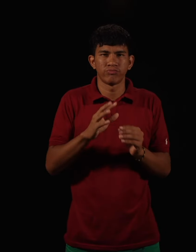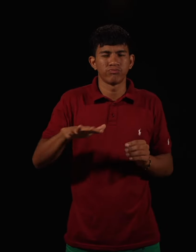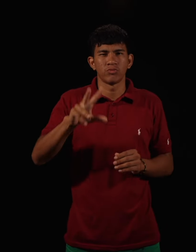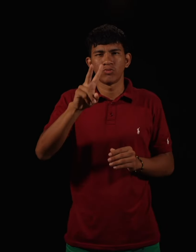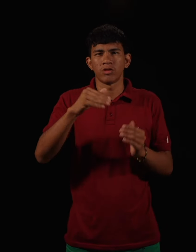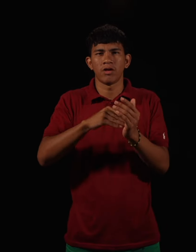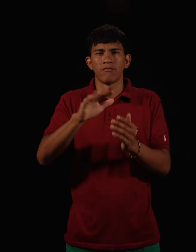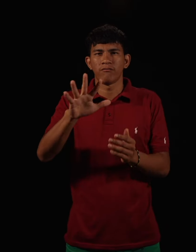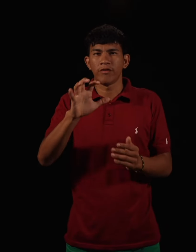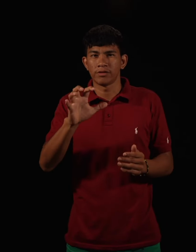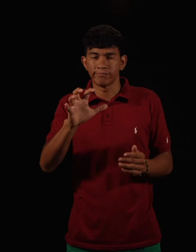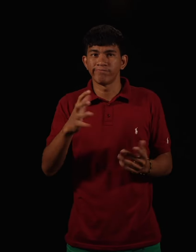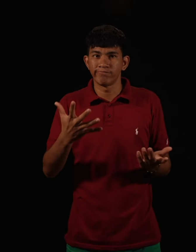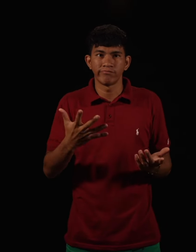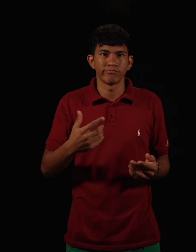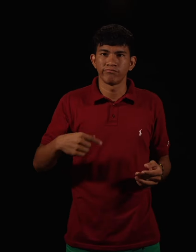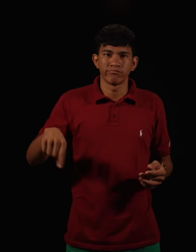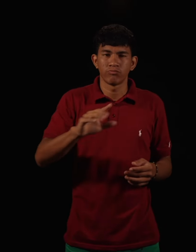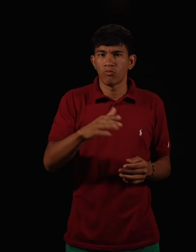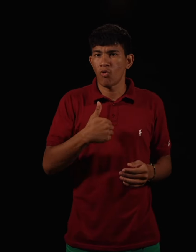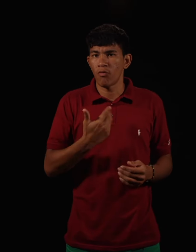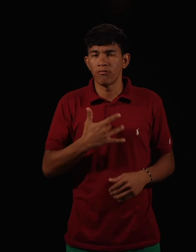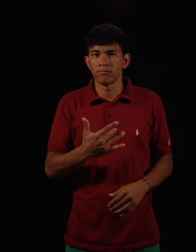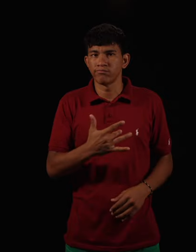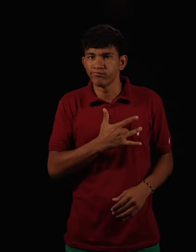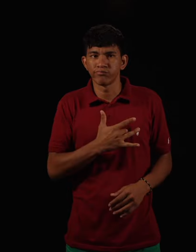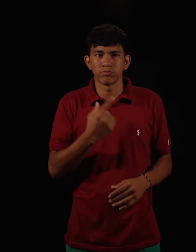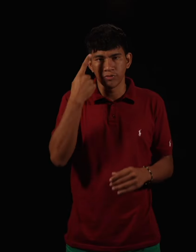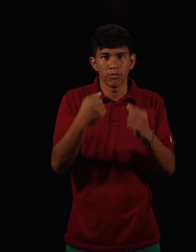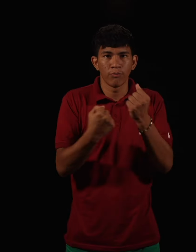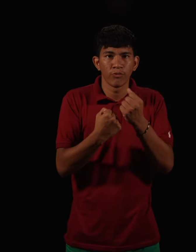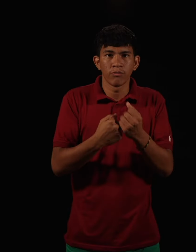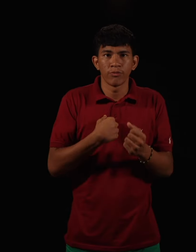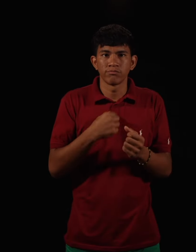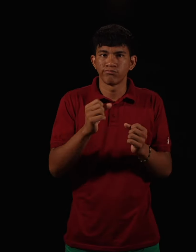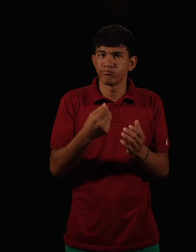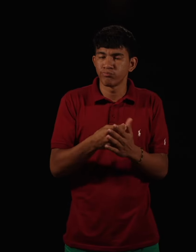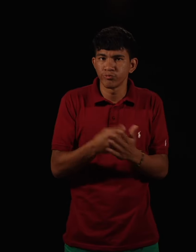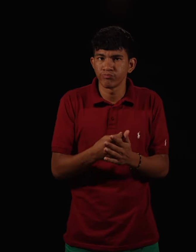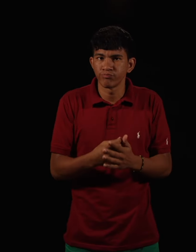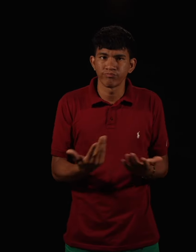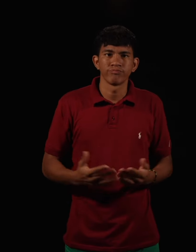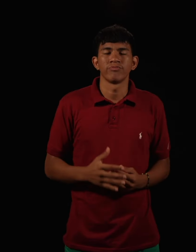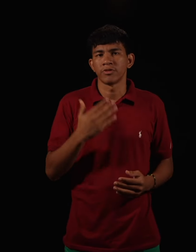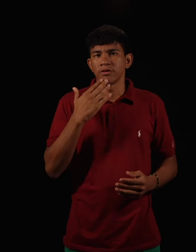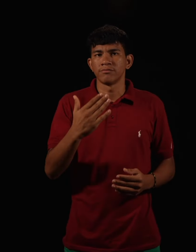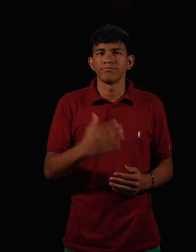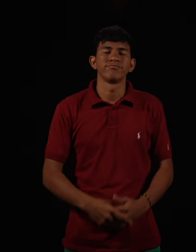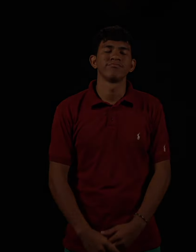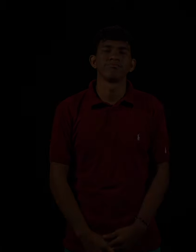500 US a month, which is around 2,500 for the whole time. So if God lays it on your heart to support this endeavor,